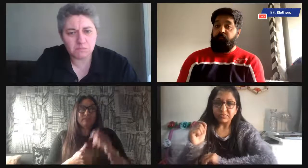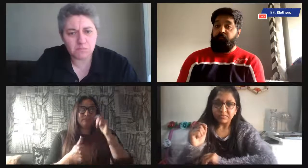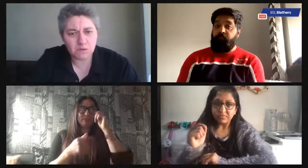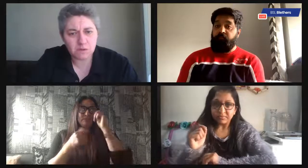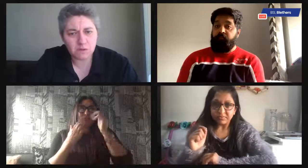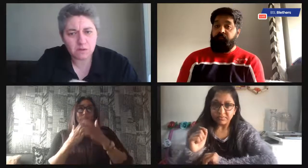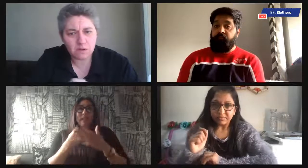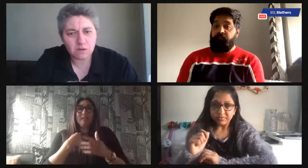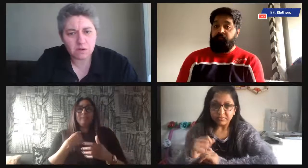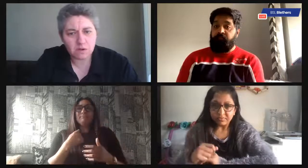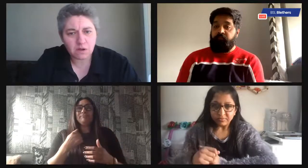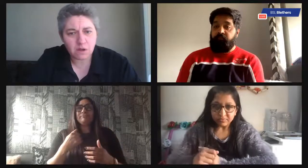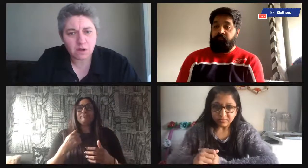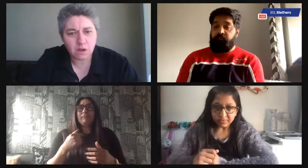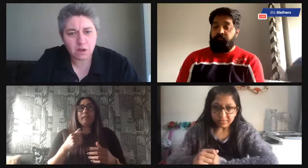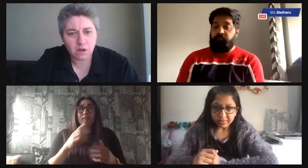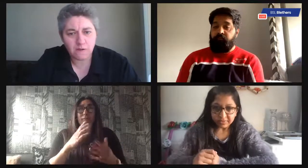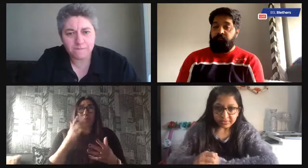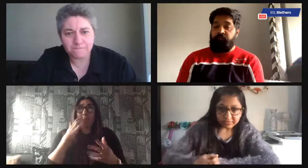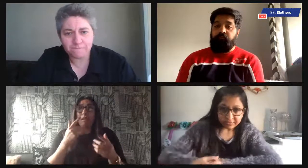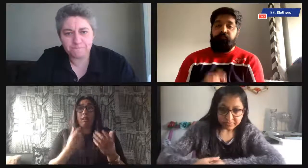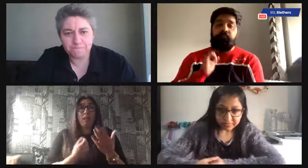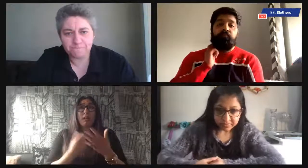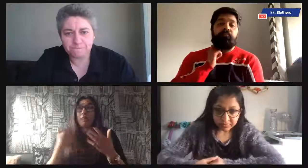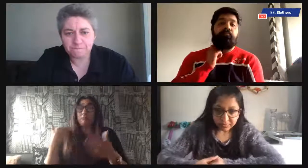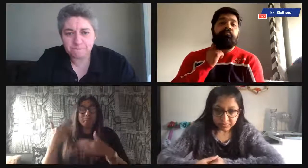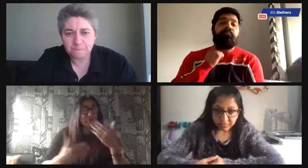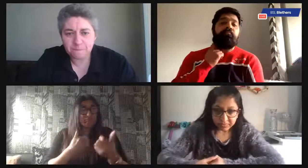adapt to Zoom and technology?